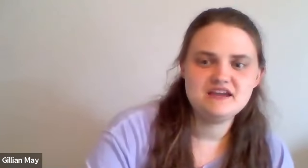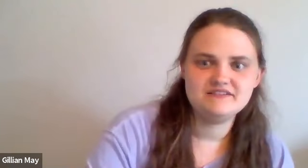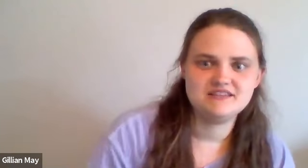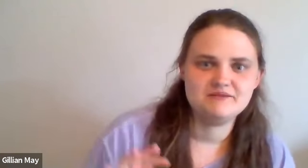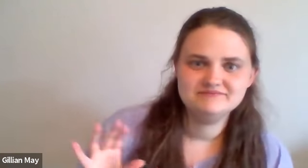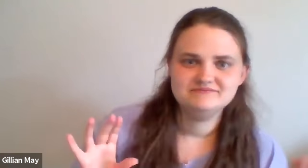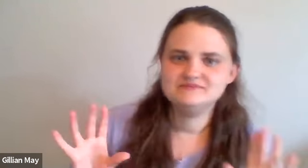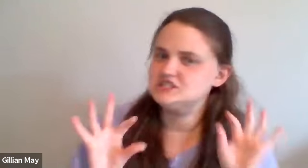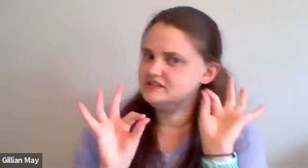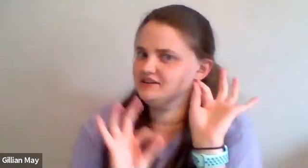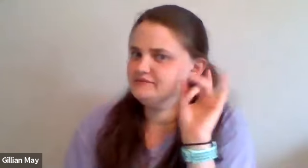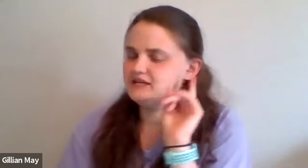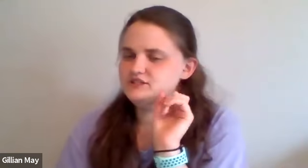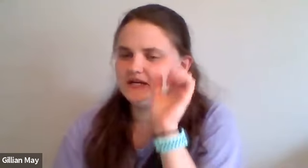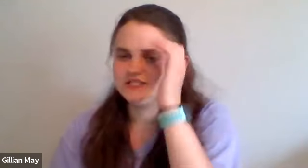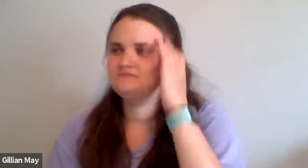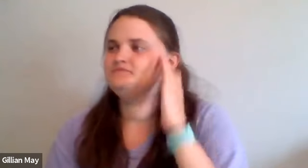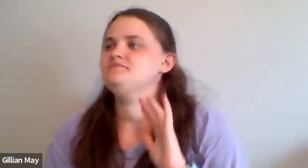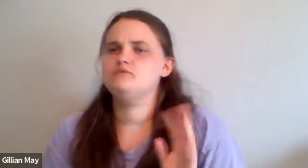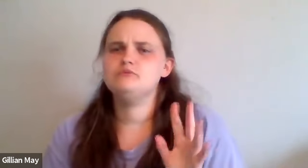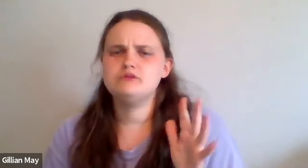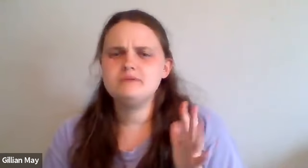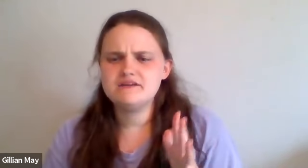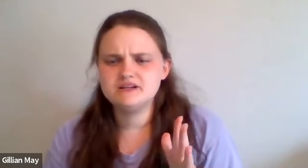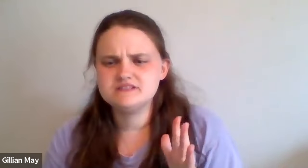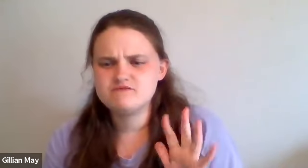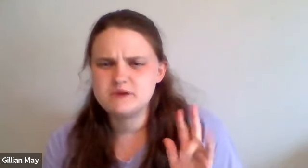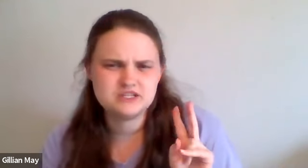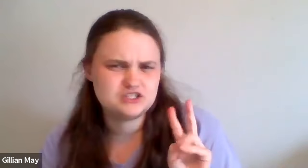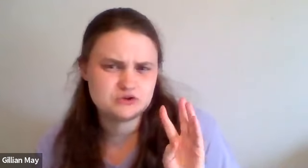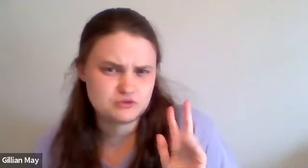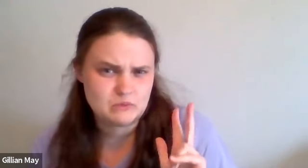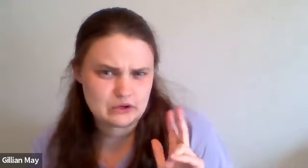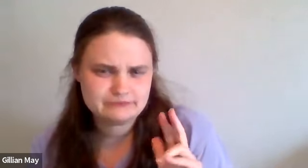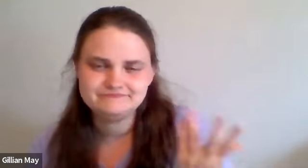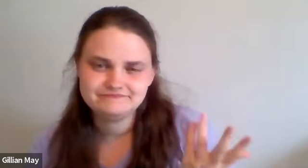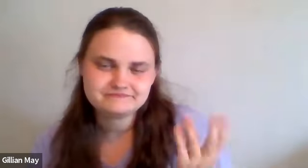think of some. Just a little, not too much. We'll probably have enough time for maybe 2 or 3 more.